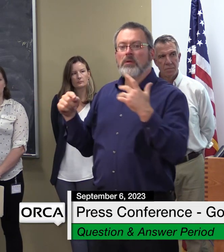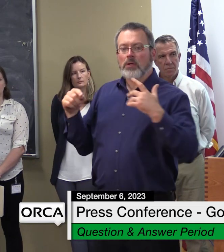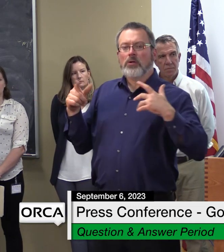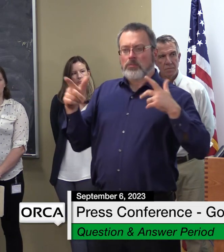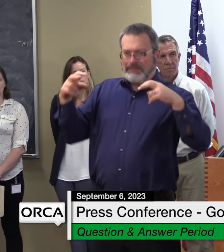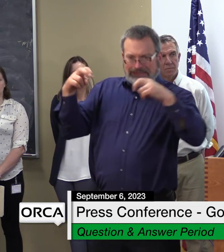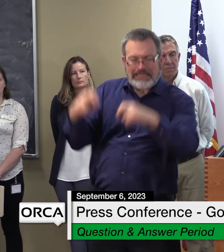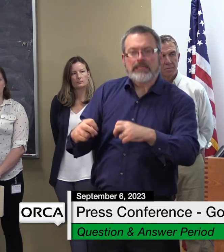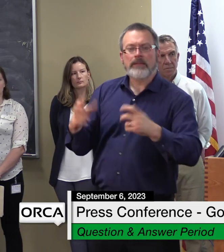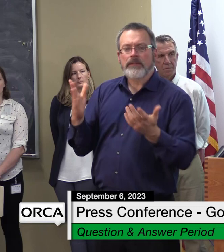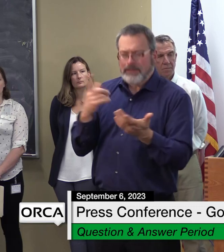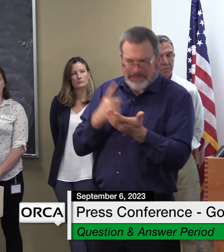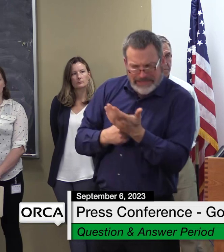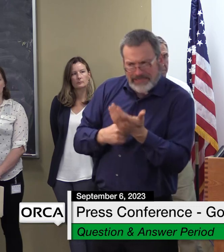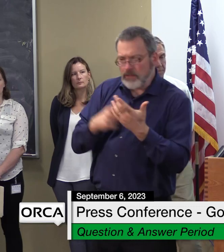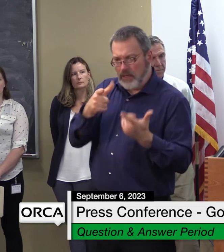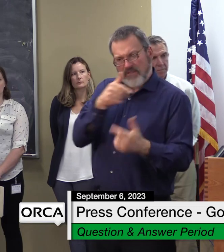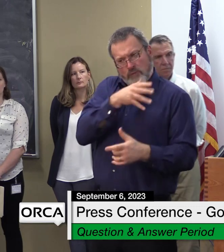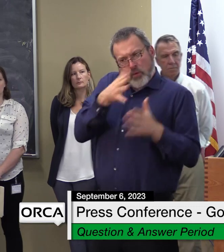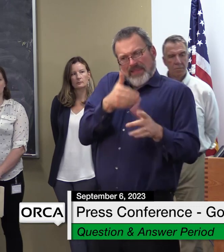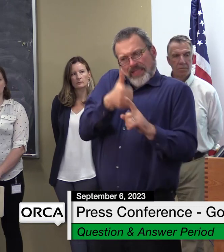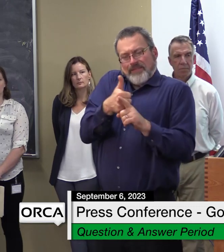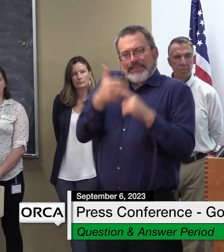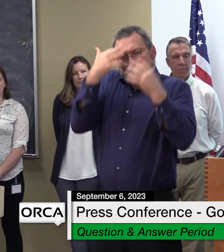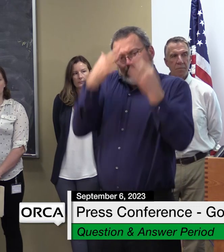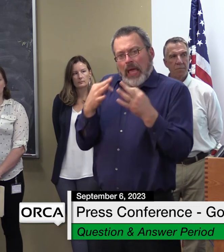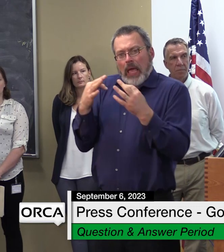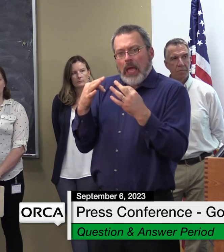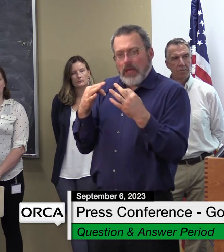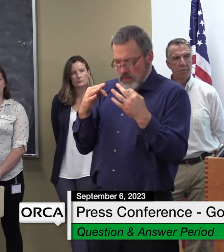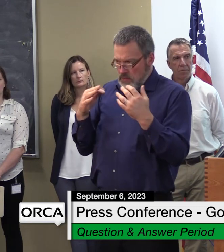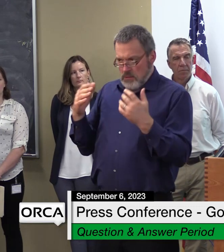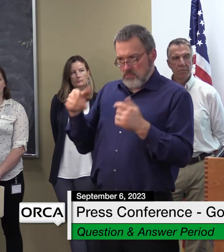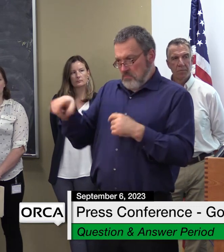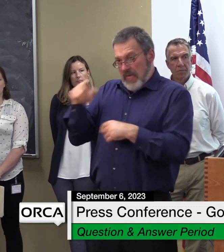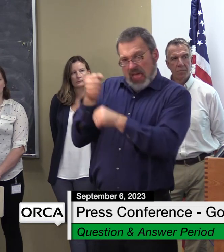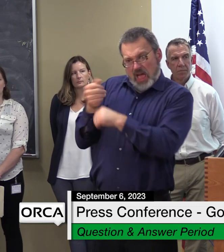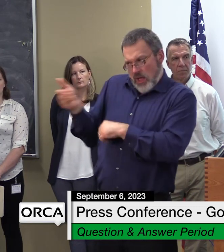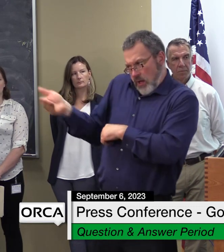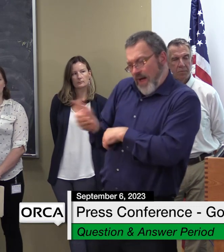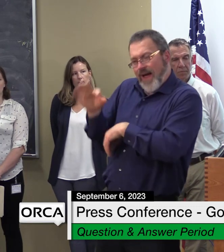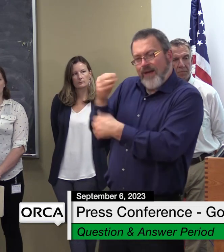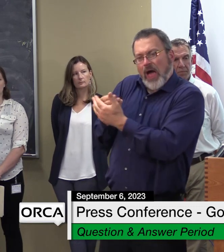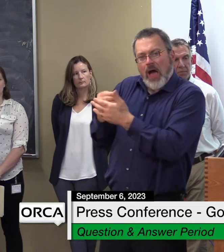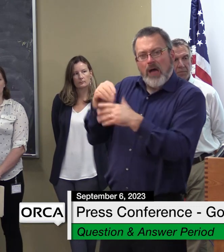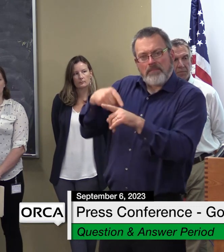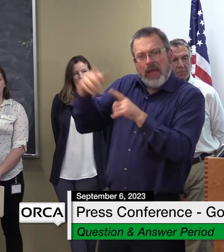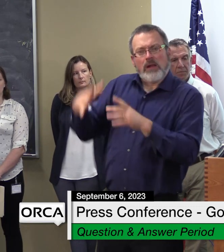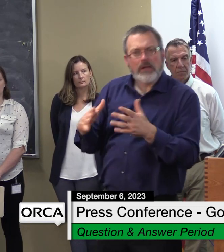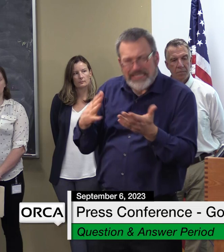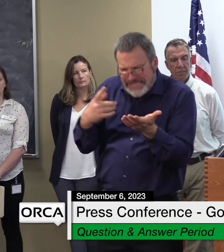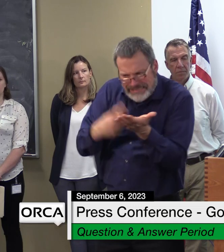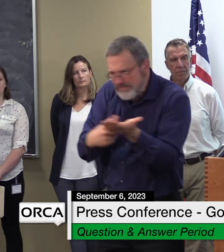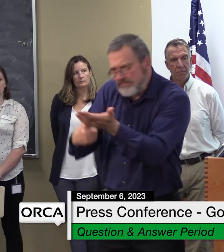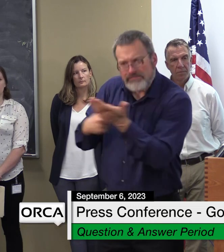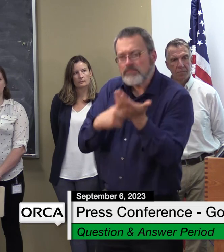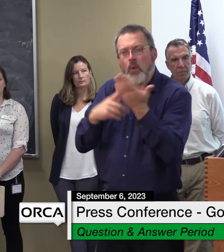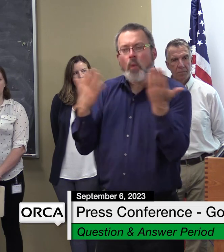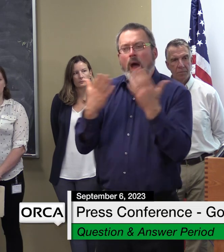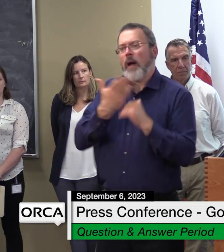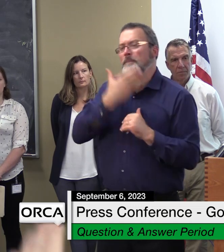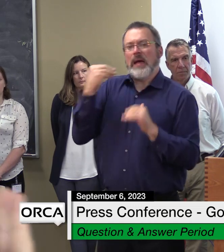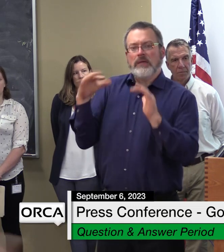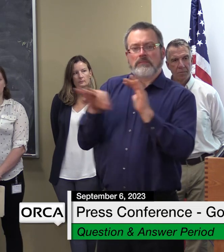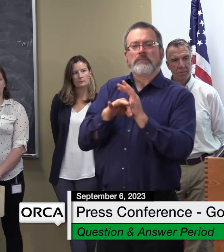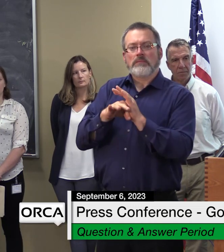for advice, financial advice. They are a great network of professionals that can offer